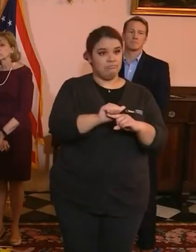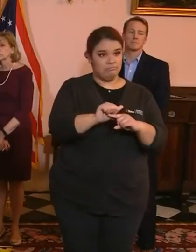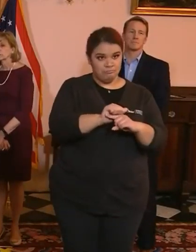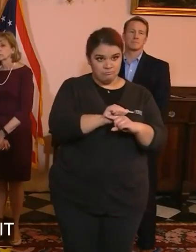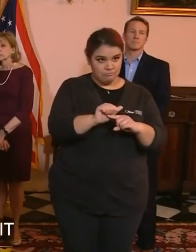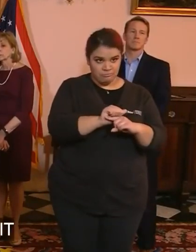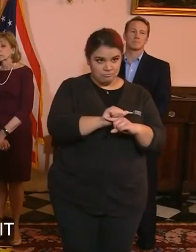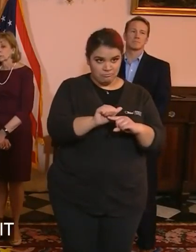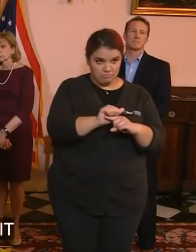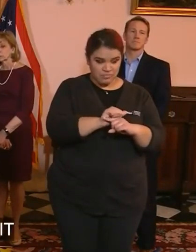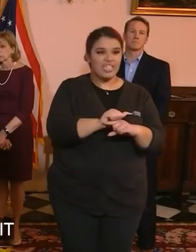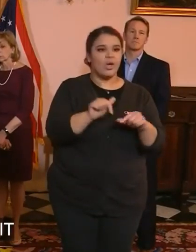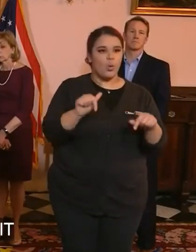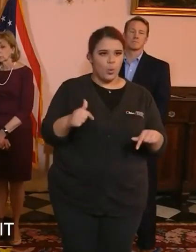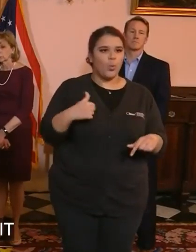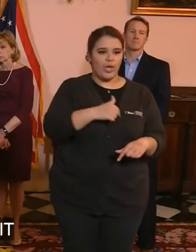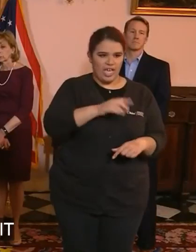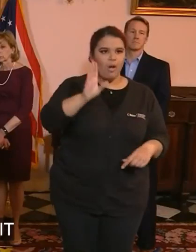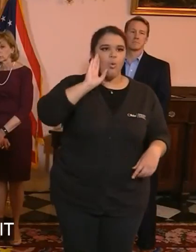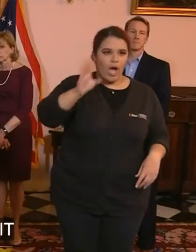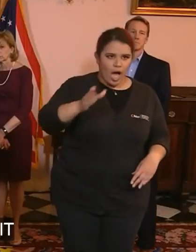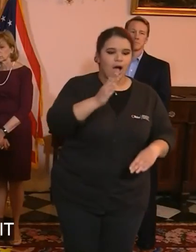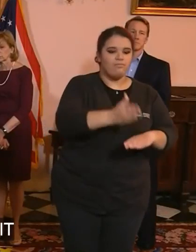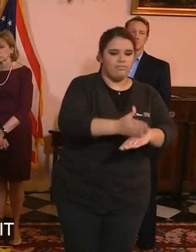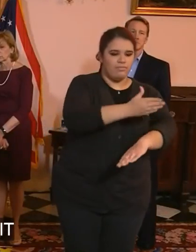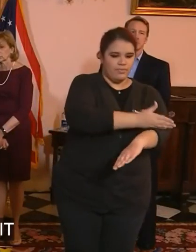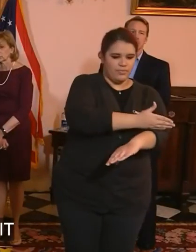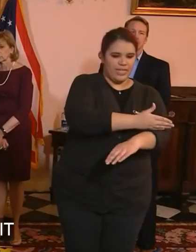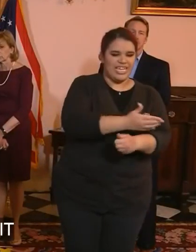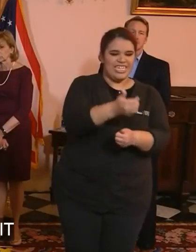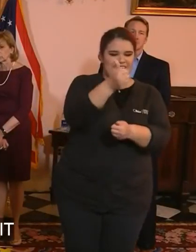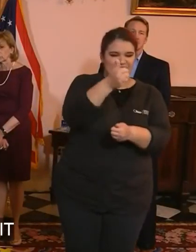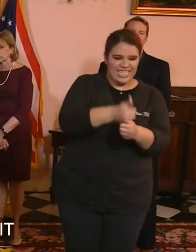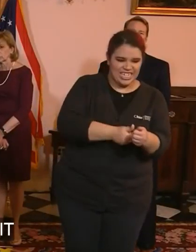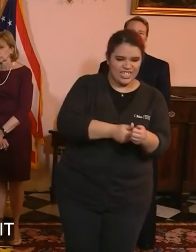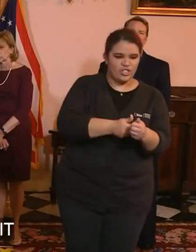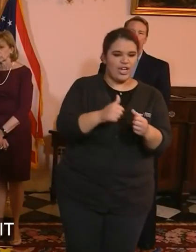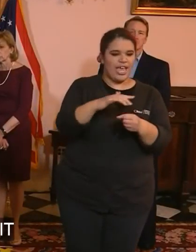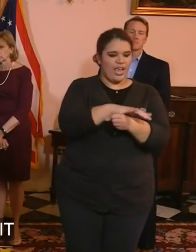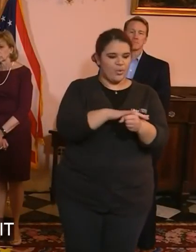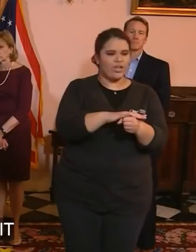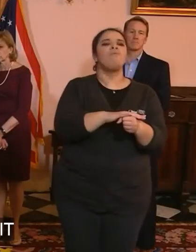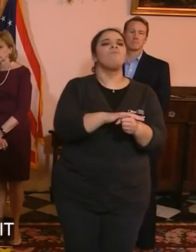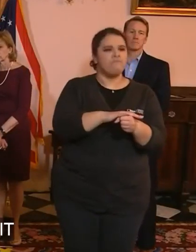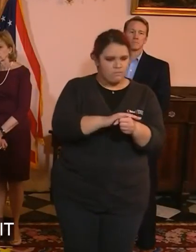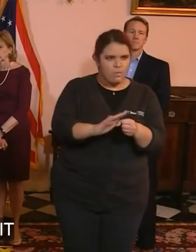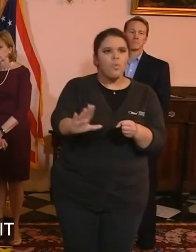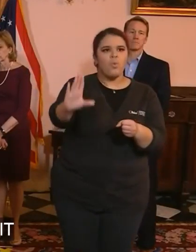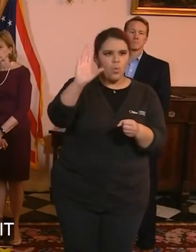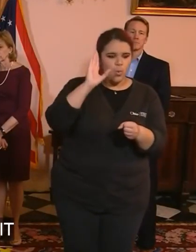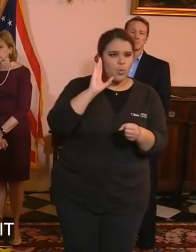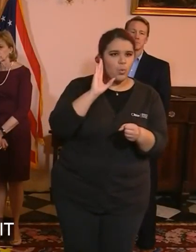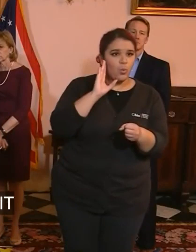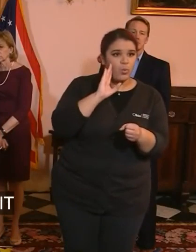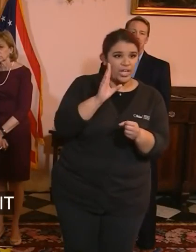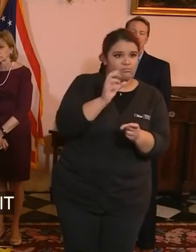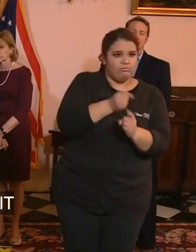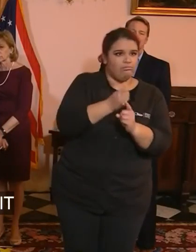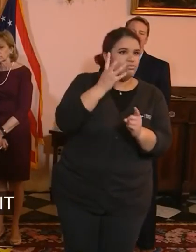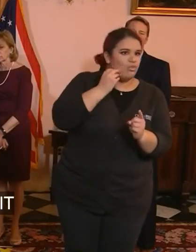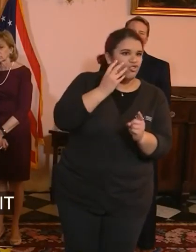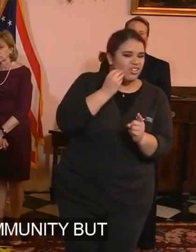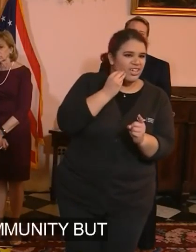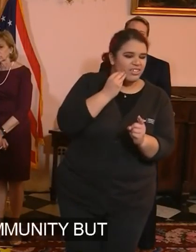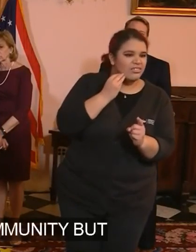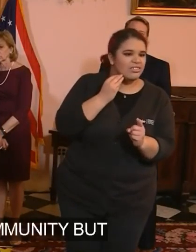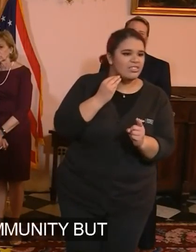each community, but somewhere on the spectrum of what we're seeing unfold is what's coming our way, and it's why we absolutely